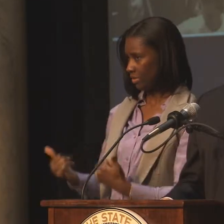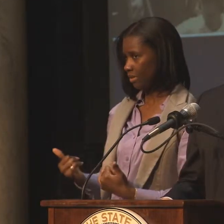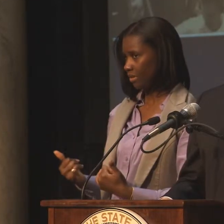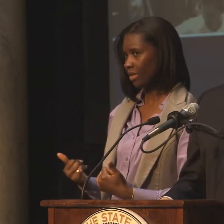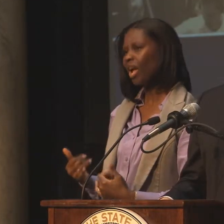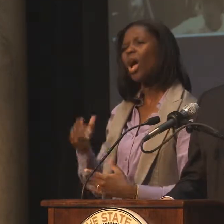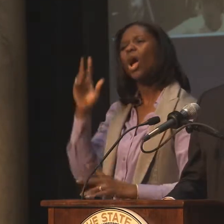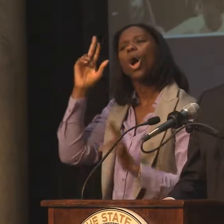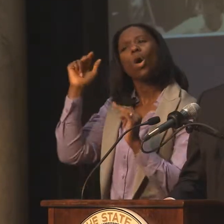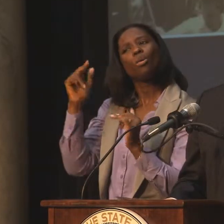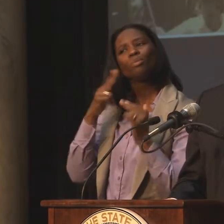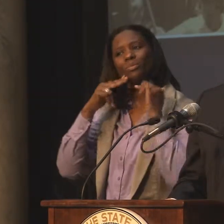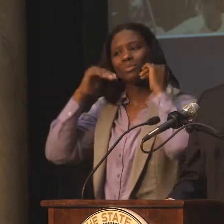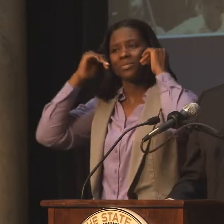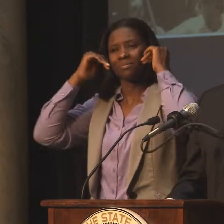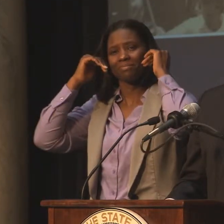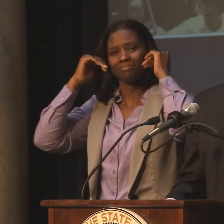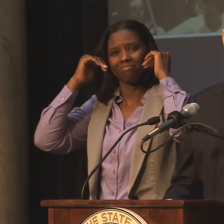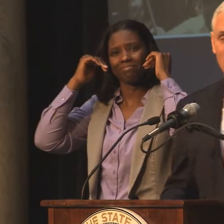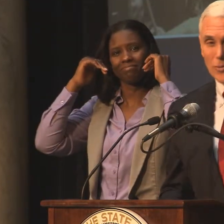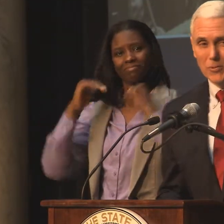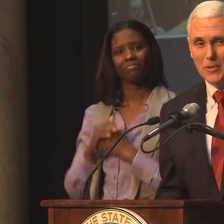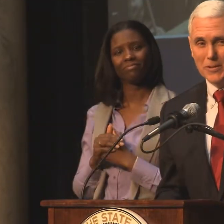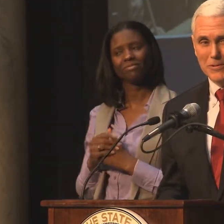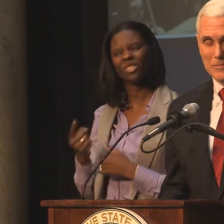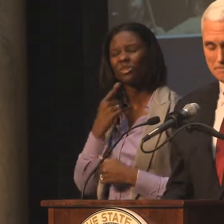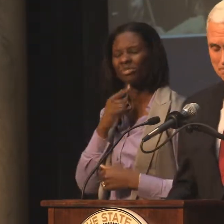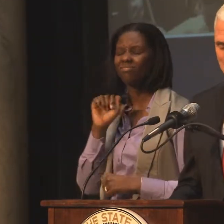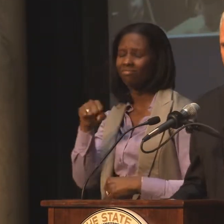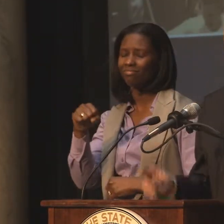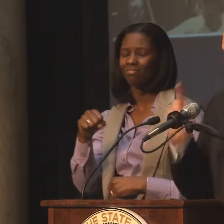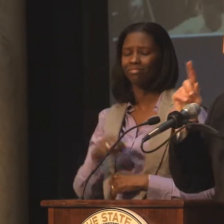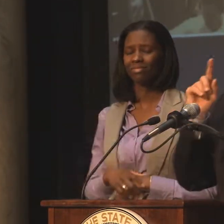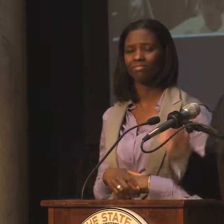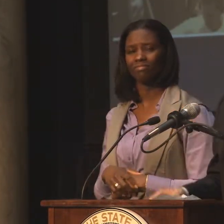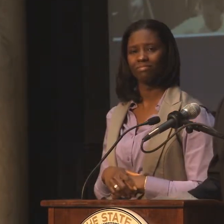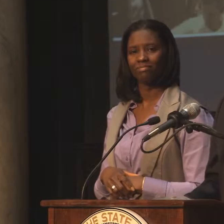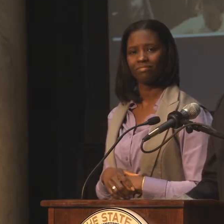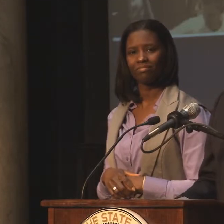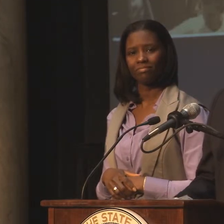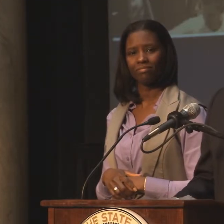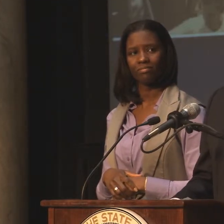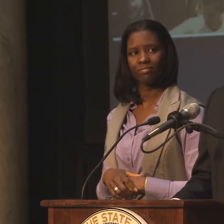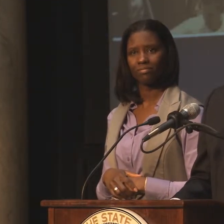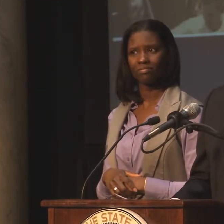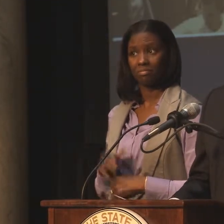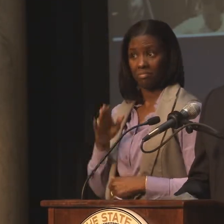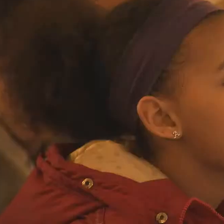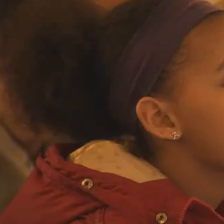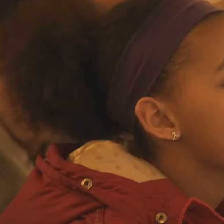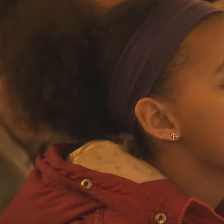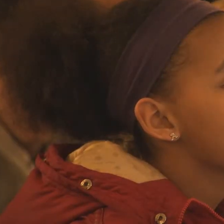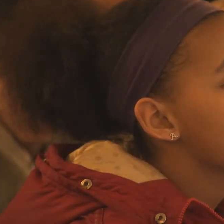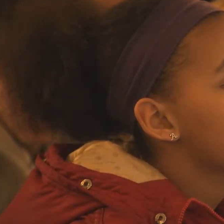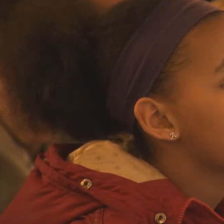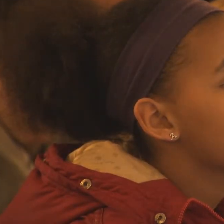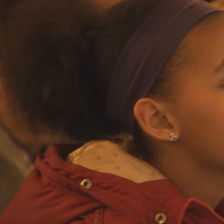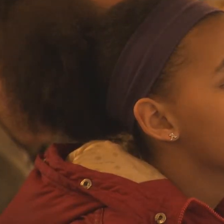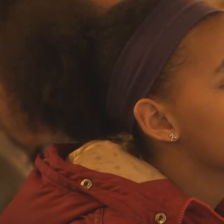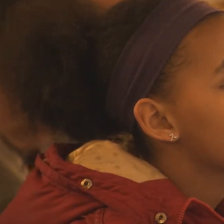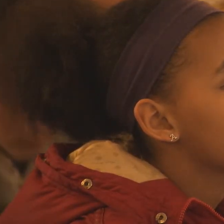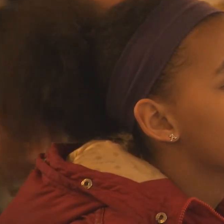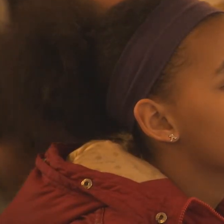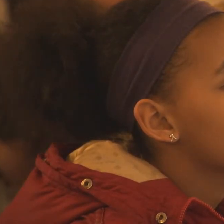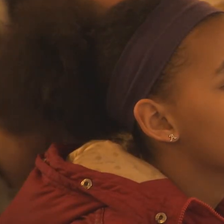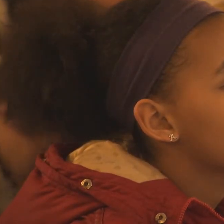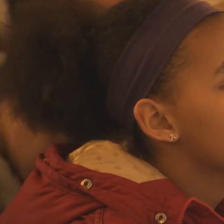was smiling. He told me it was, because I never saw her without a smile.